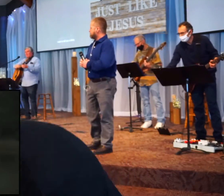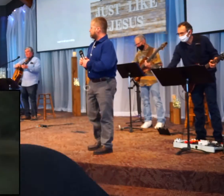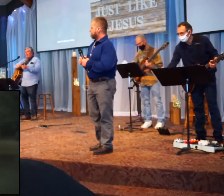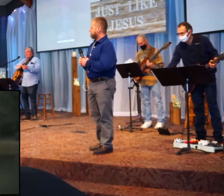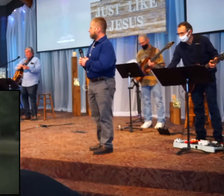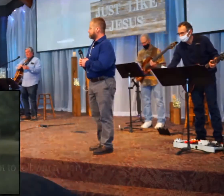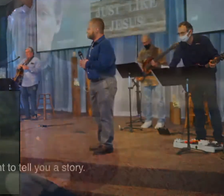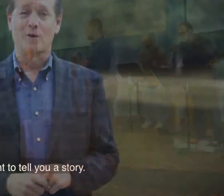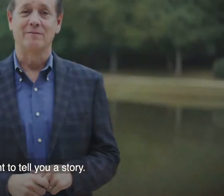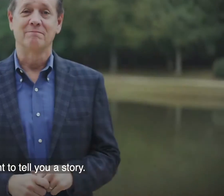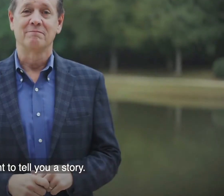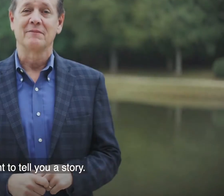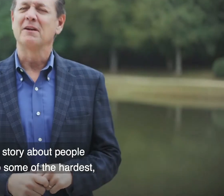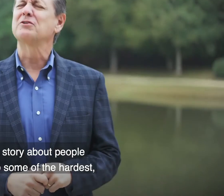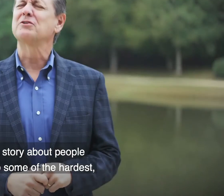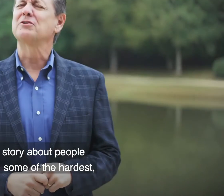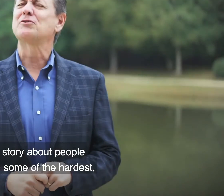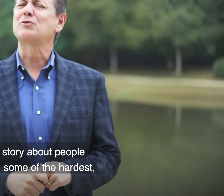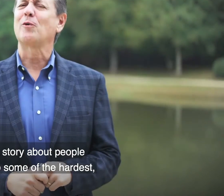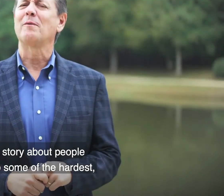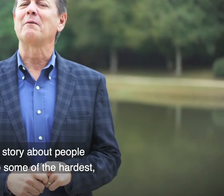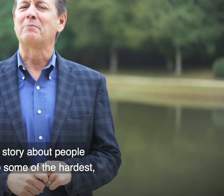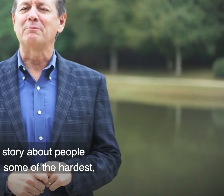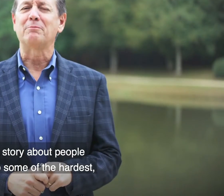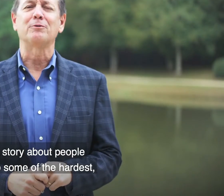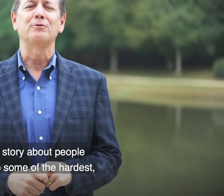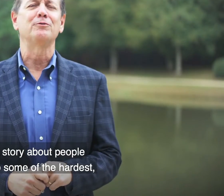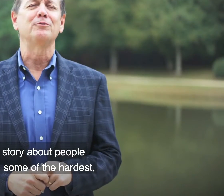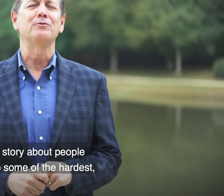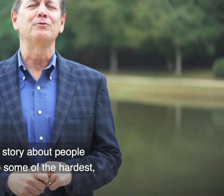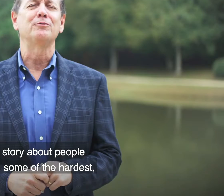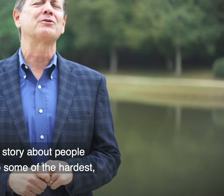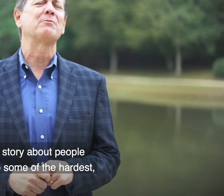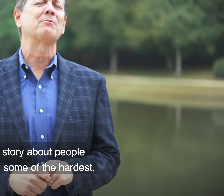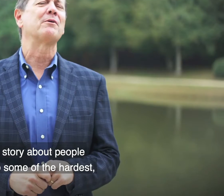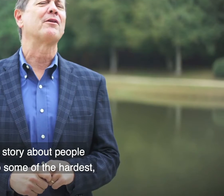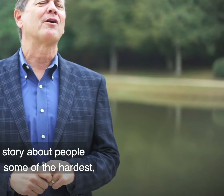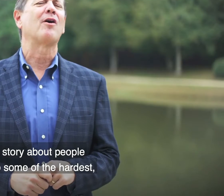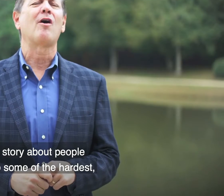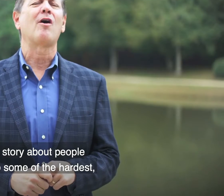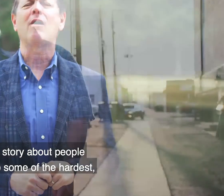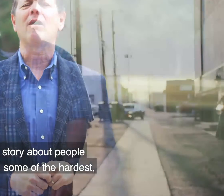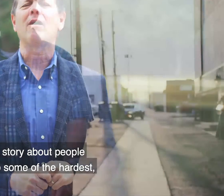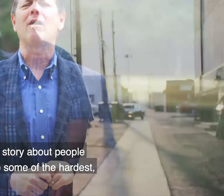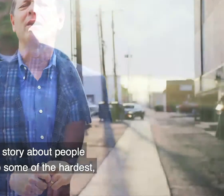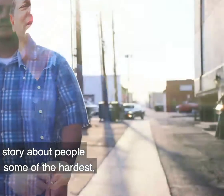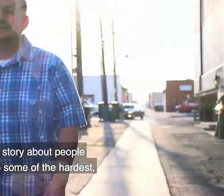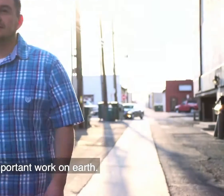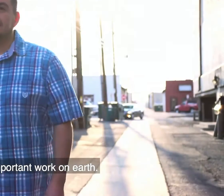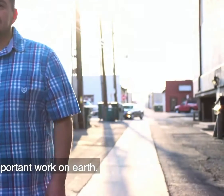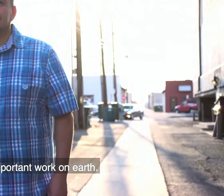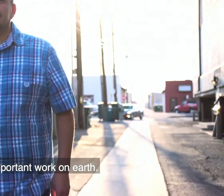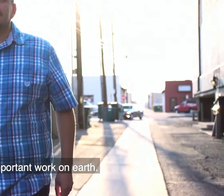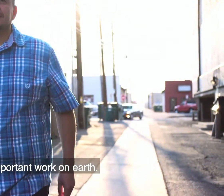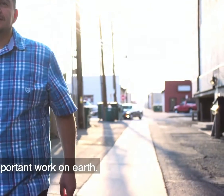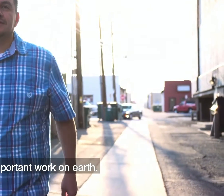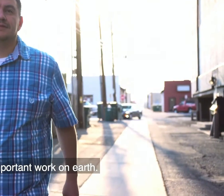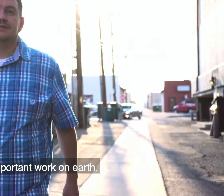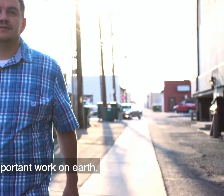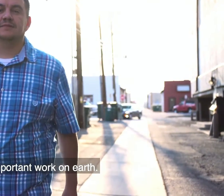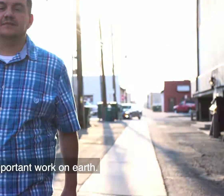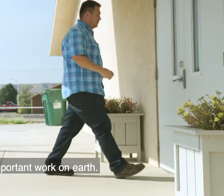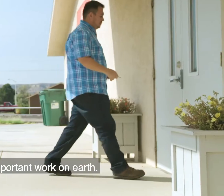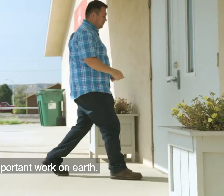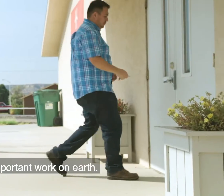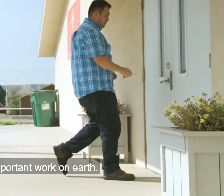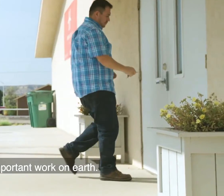I want to tell you a story. It's a story about people who do some of the hardest, most important work on